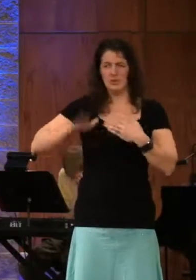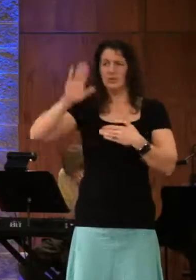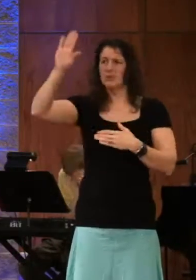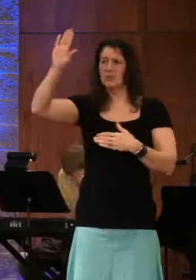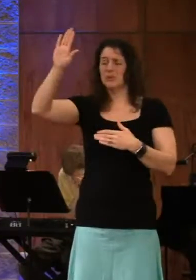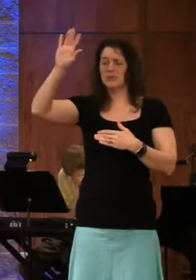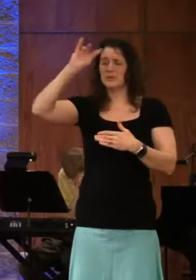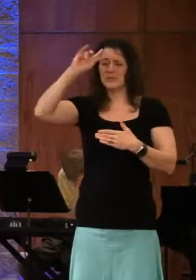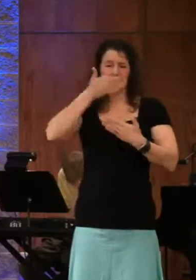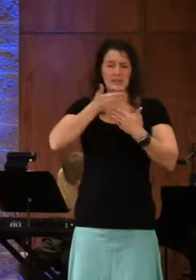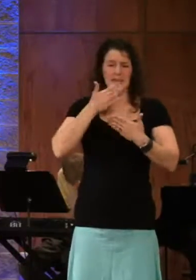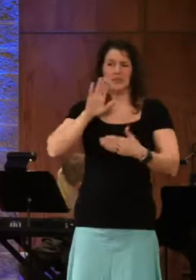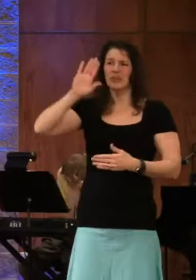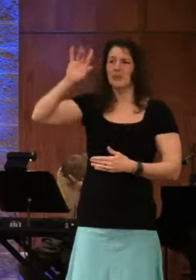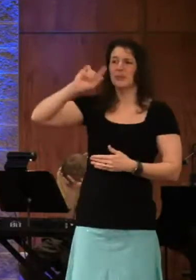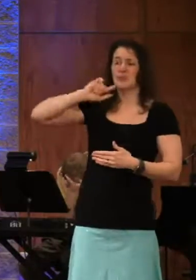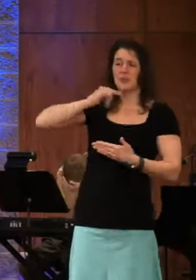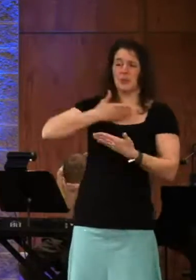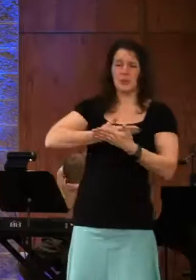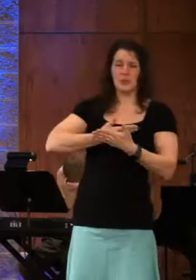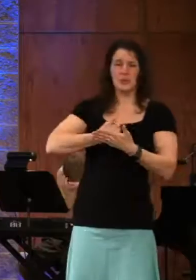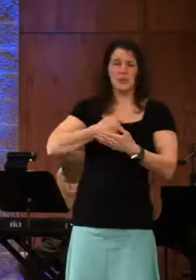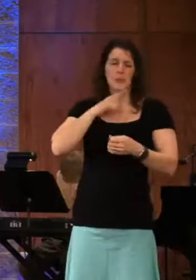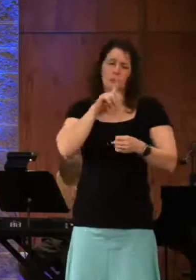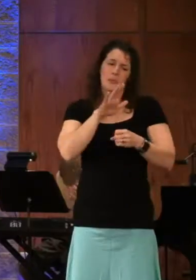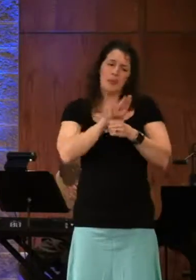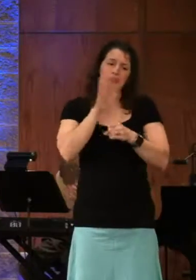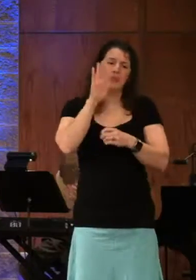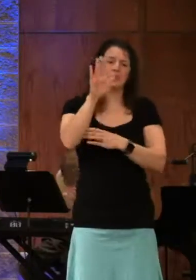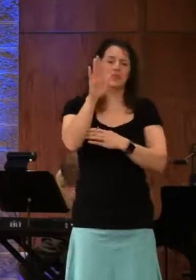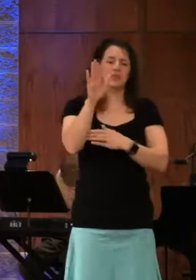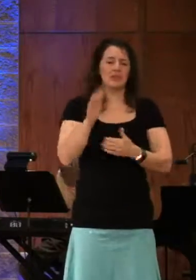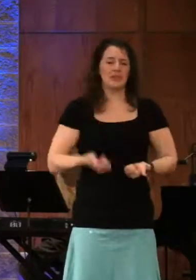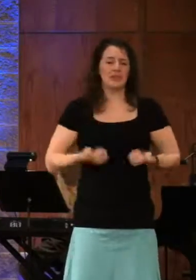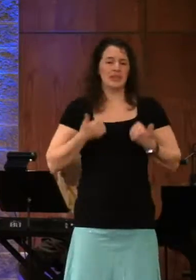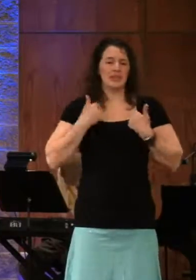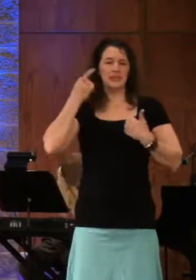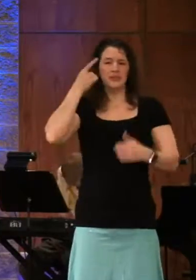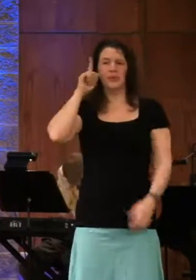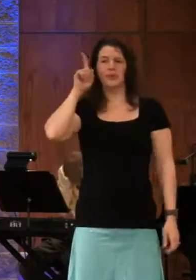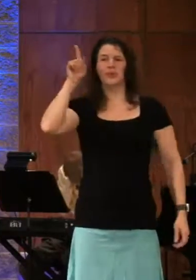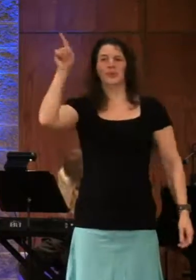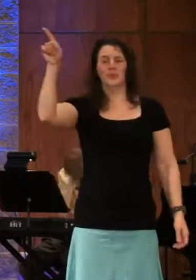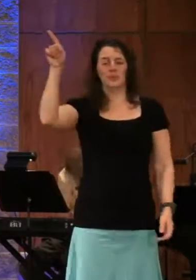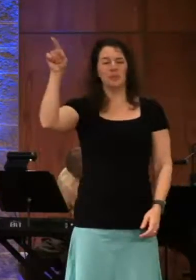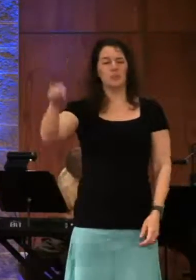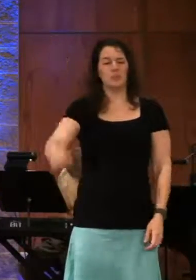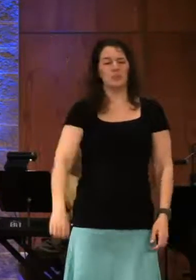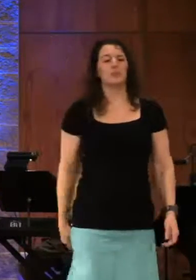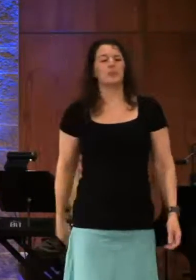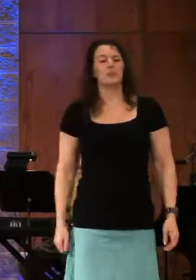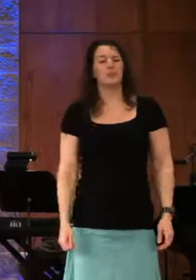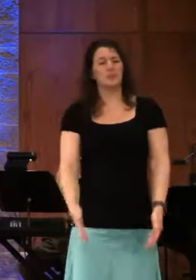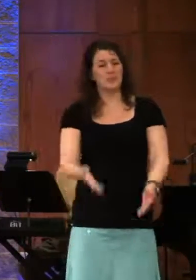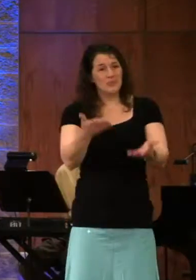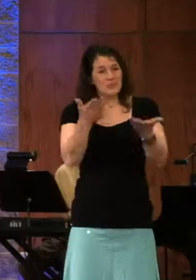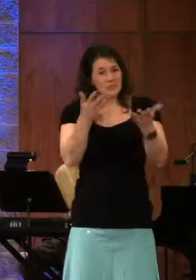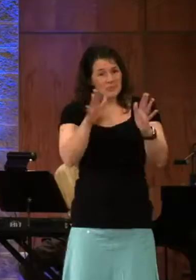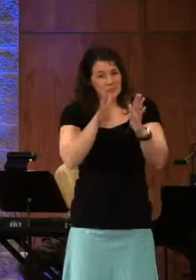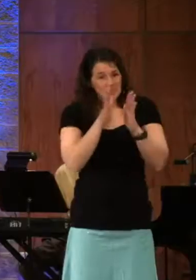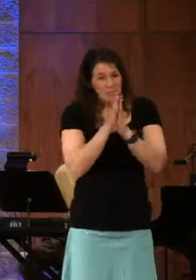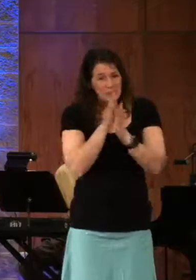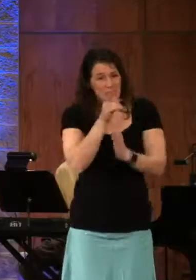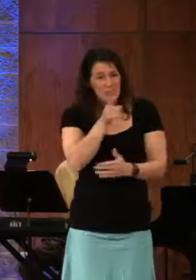me your daughter. I promise that I will live for you. Did you pray that